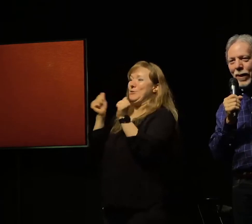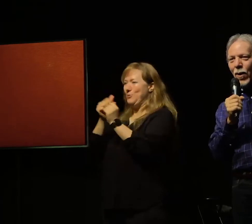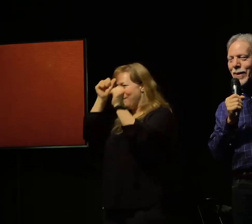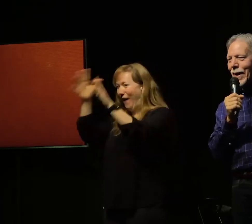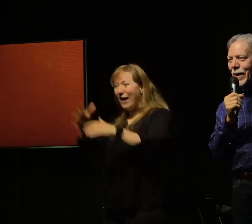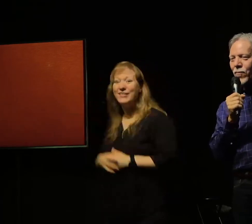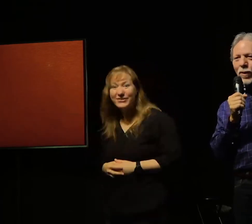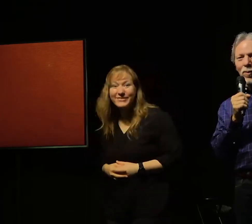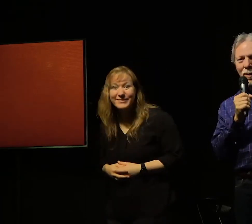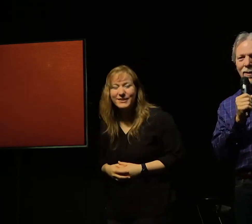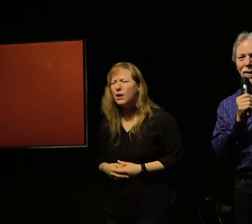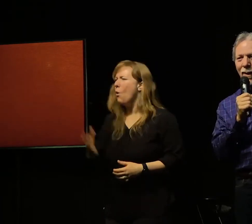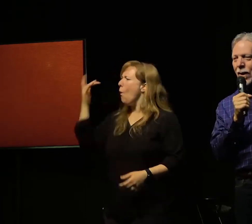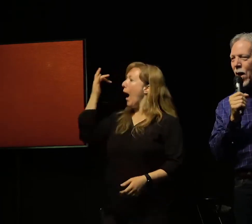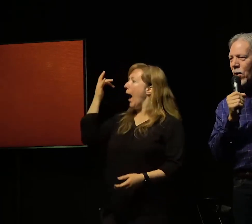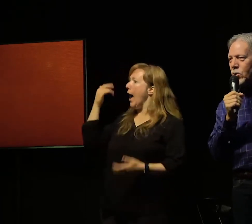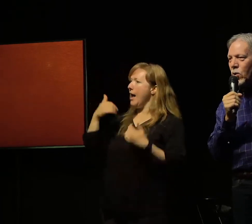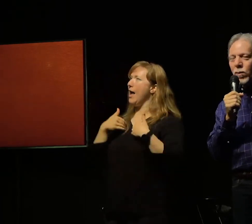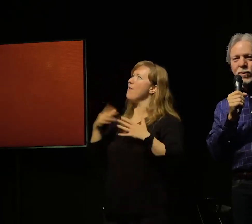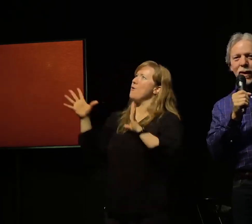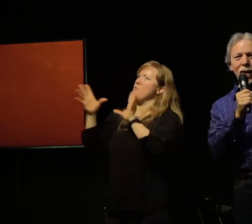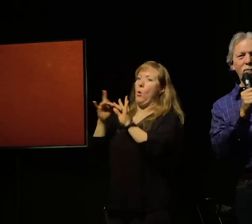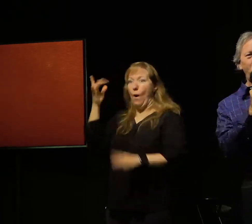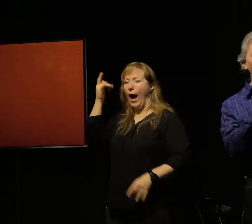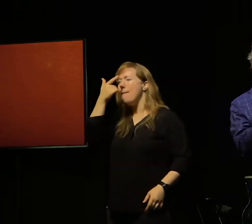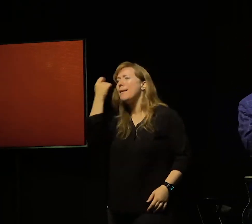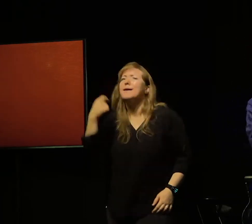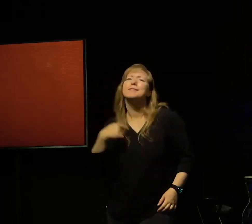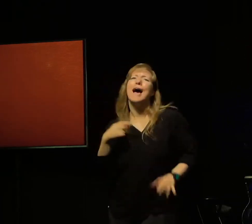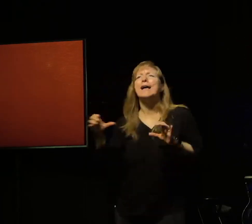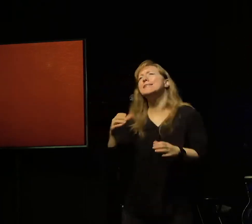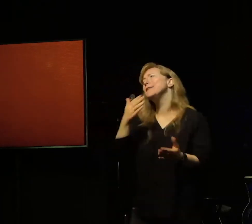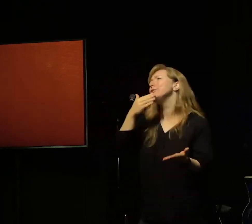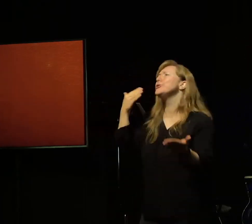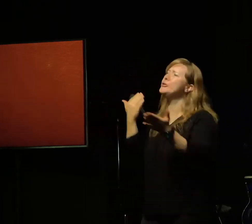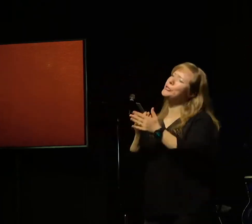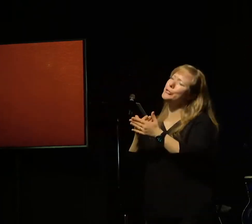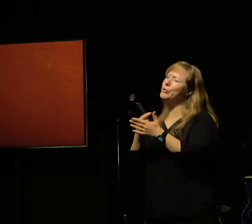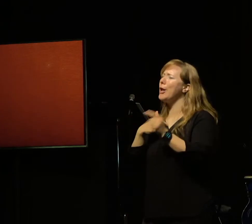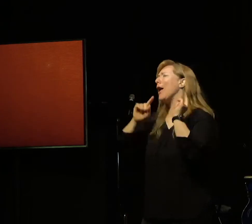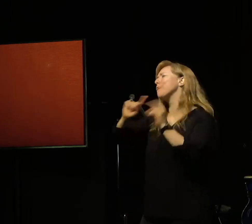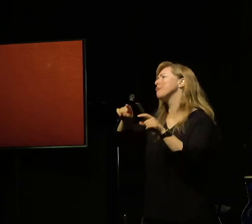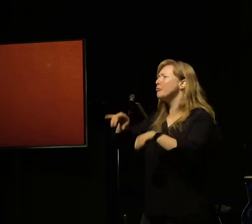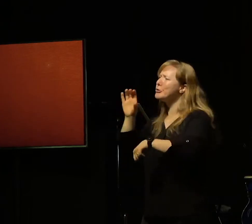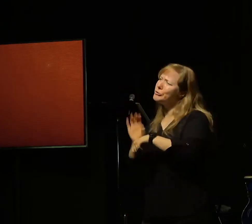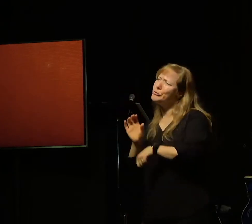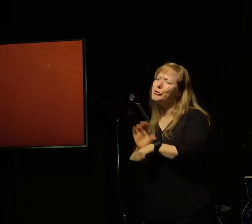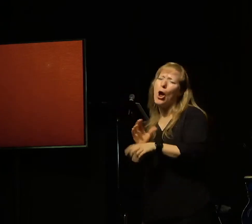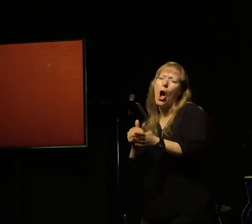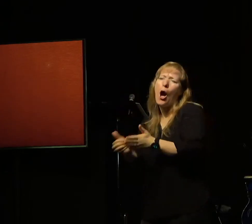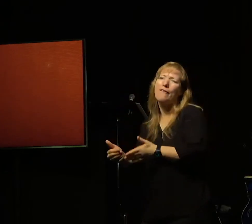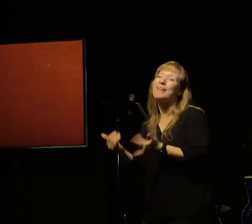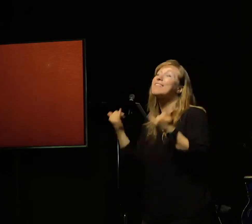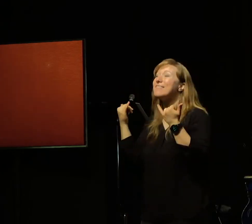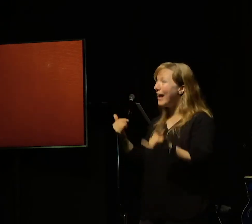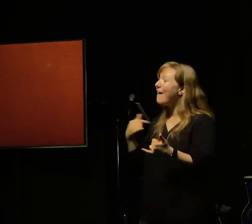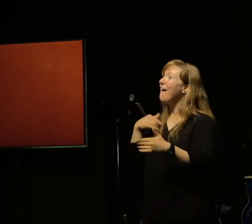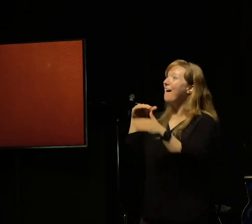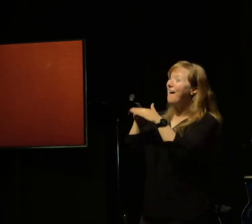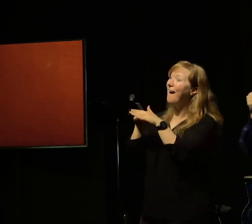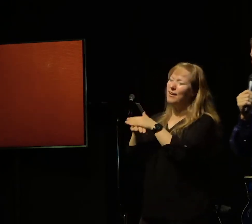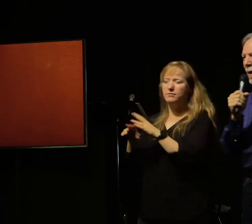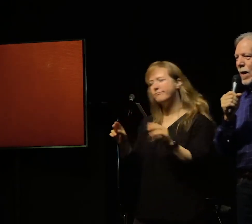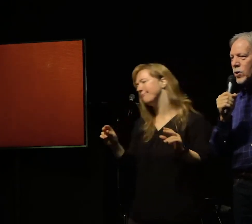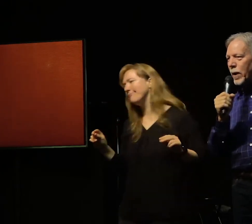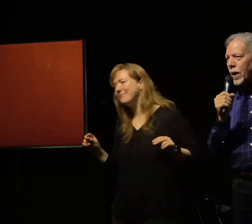not because I did real good or scored enough points, went to church enough times that I could be attached like